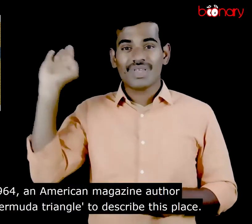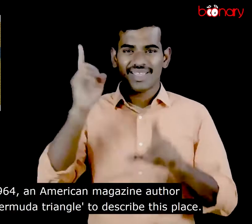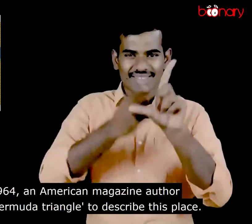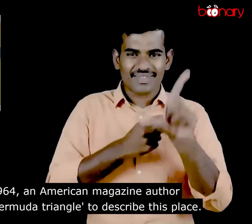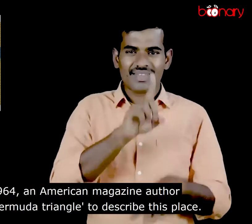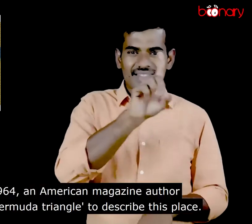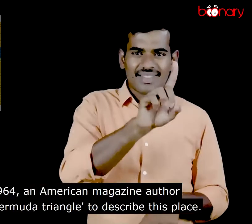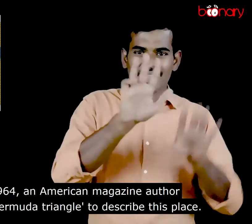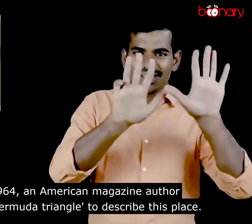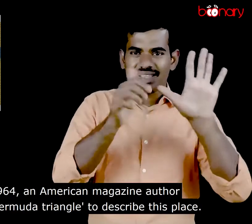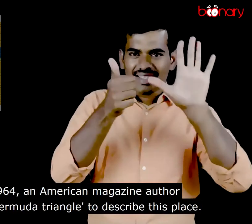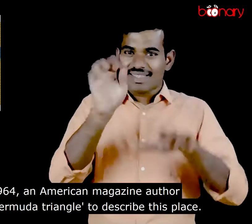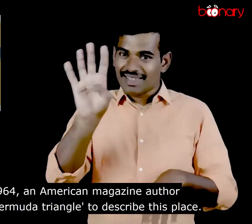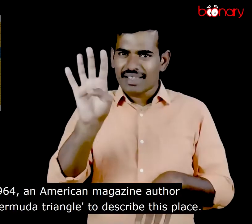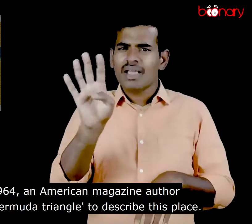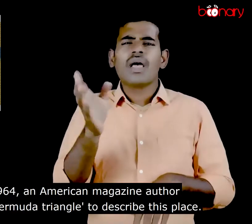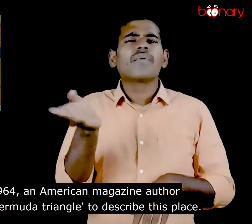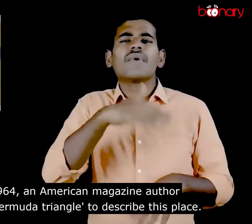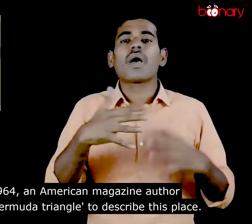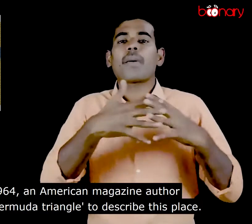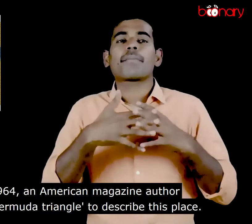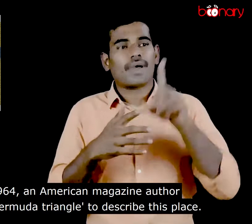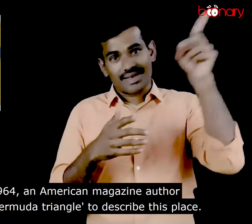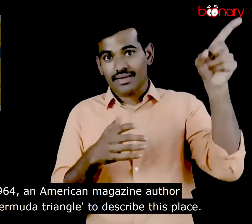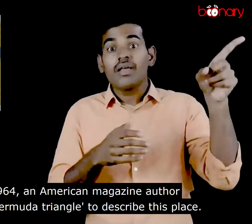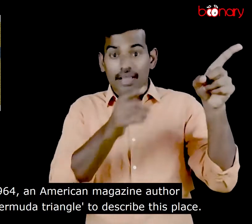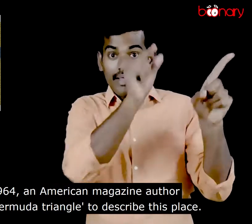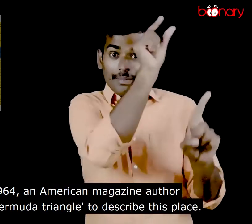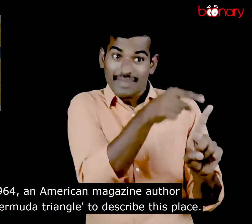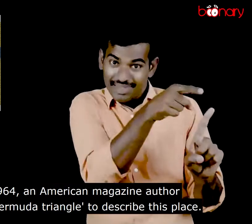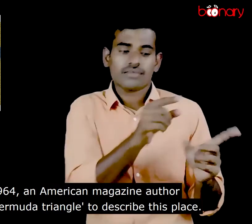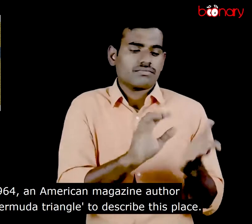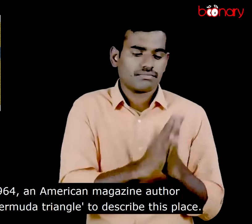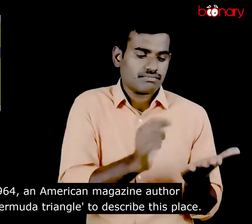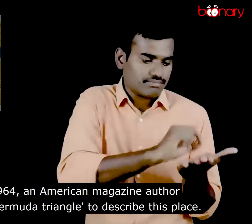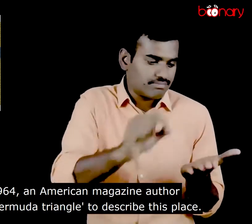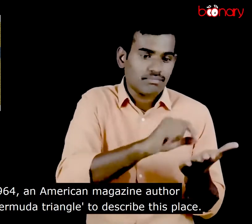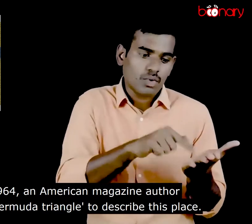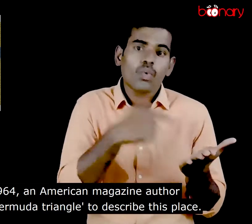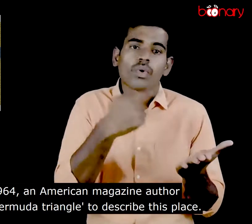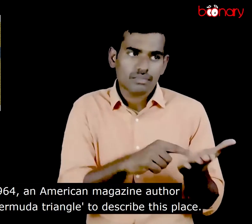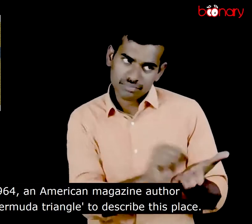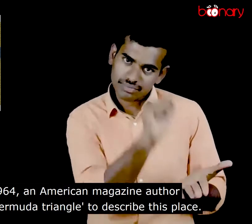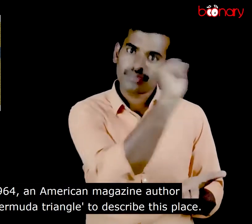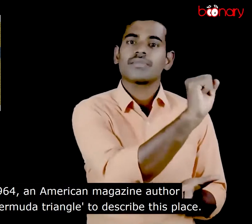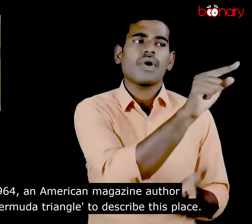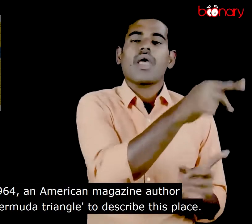year 1964, an American magazine author used the name